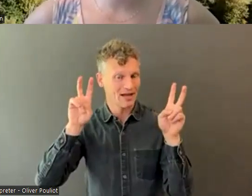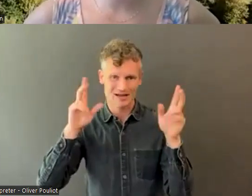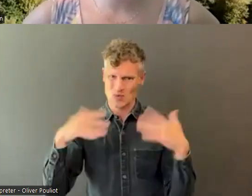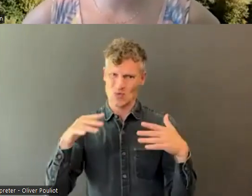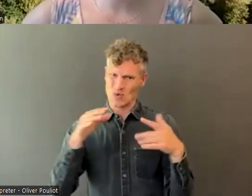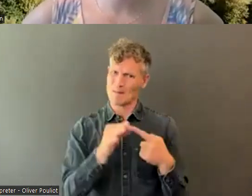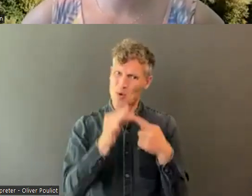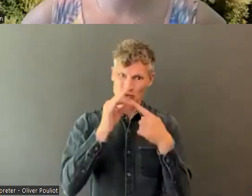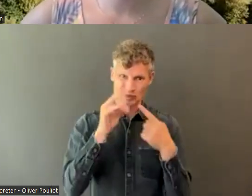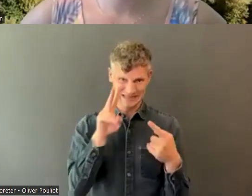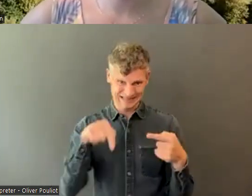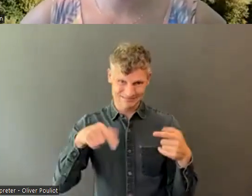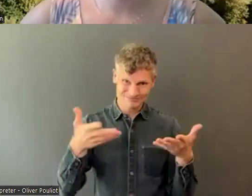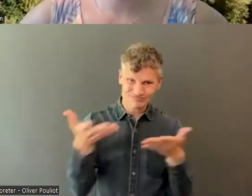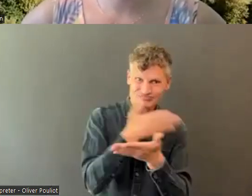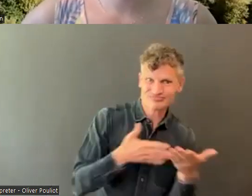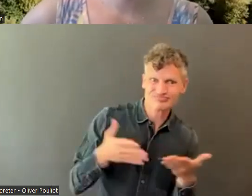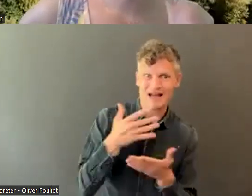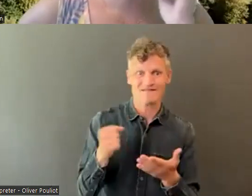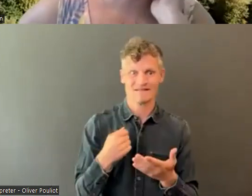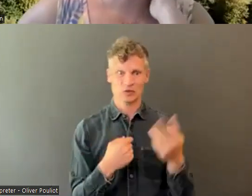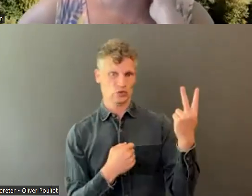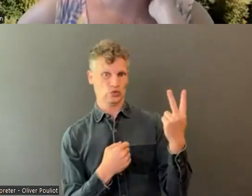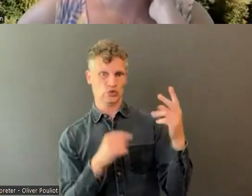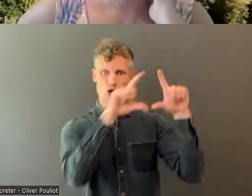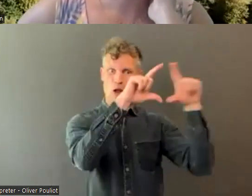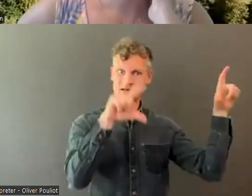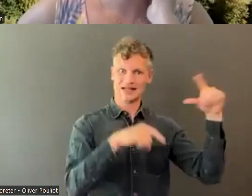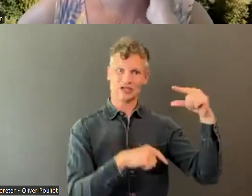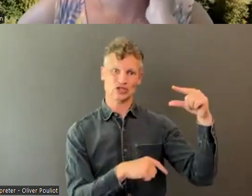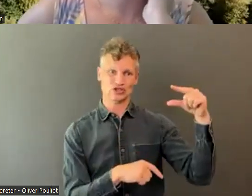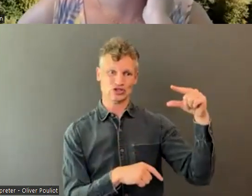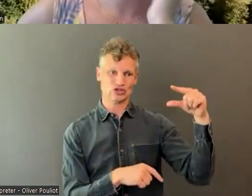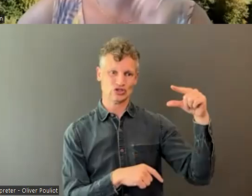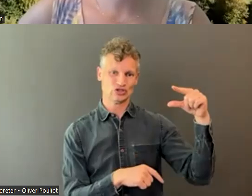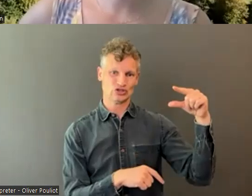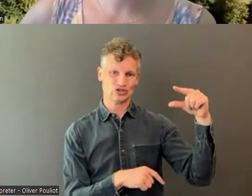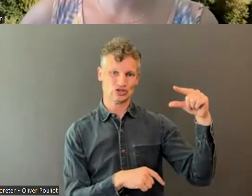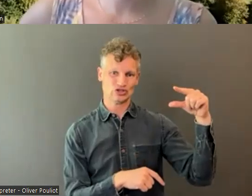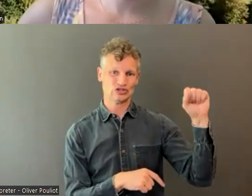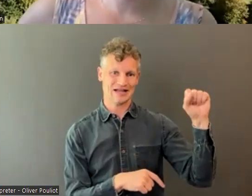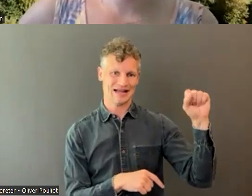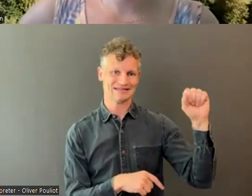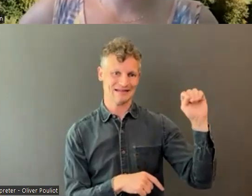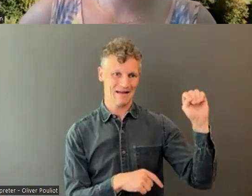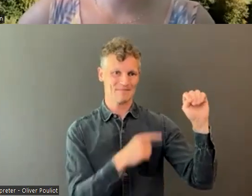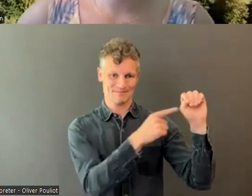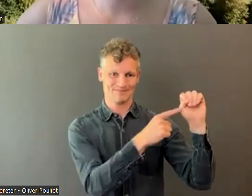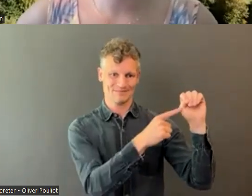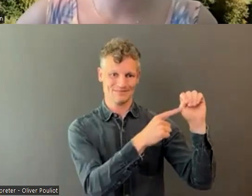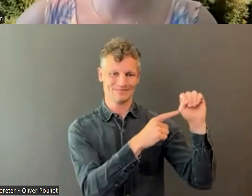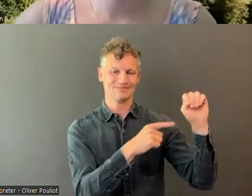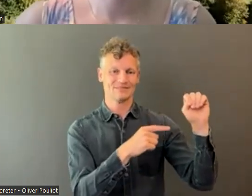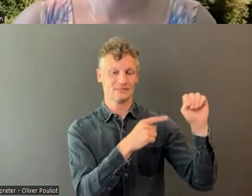see here 2 companies. I mean, one of them, GSK, of course, a member of the Global Business and Disability Network, represented by Nitin